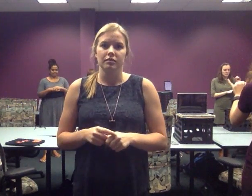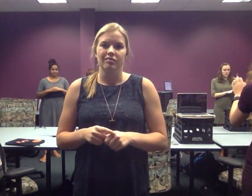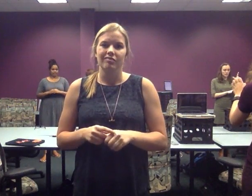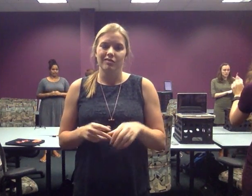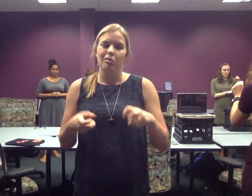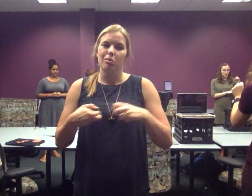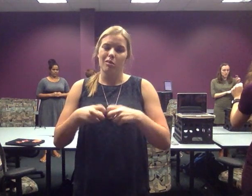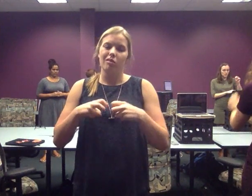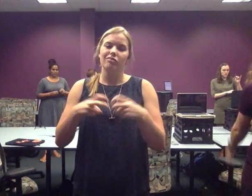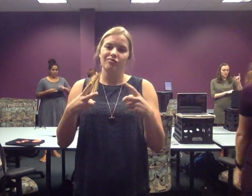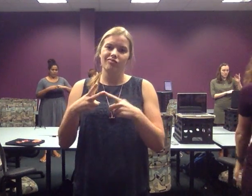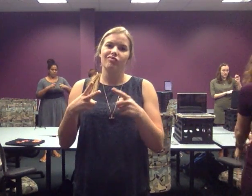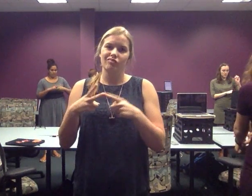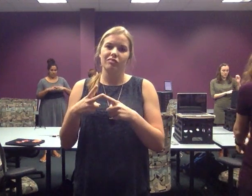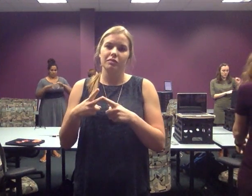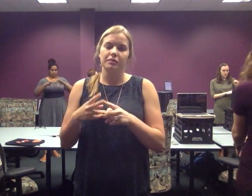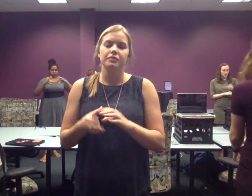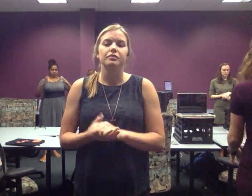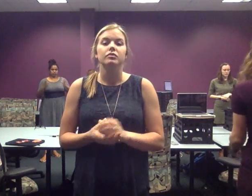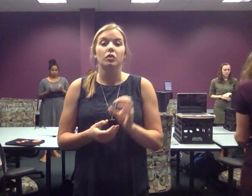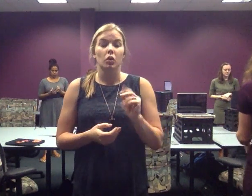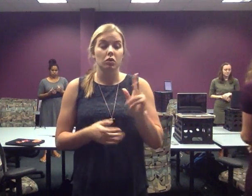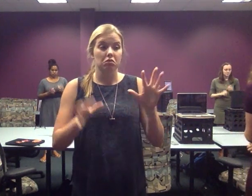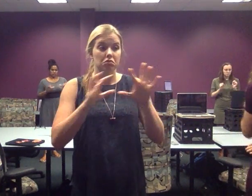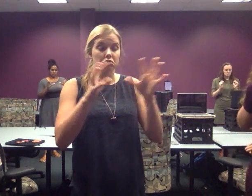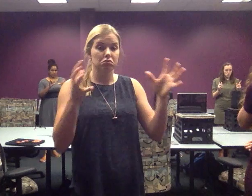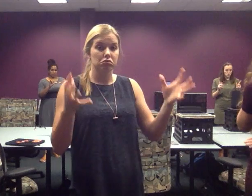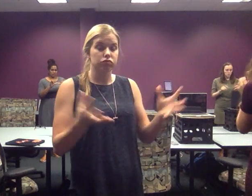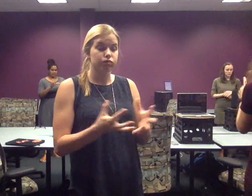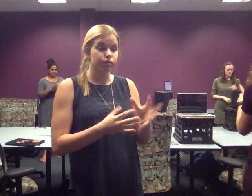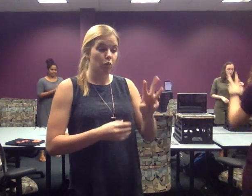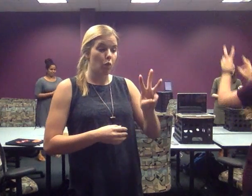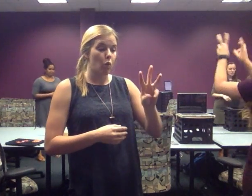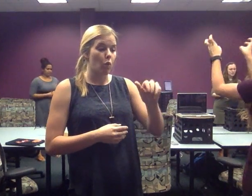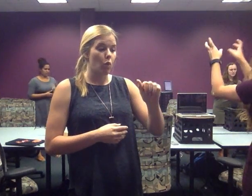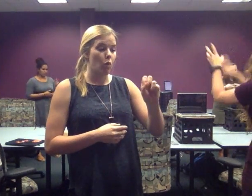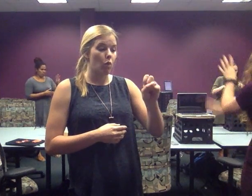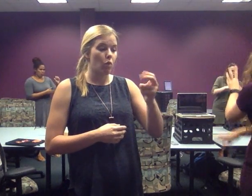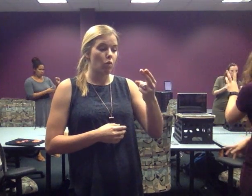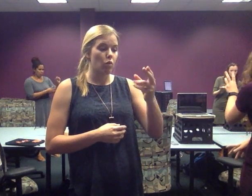them. All right, what about Washington? Lacey?